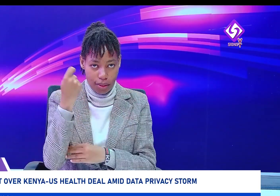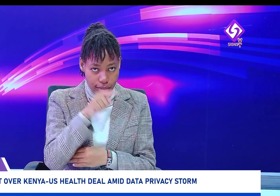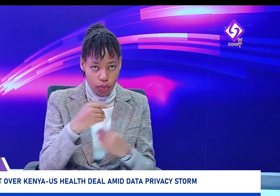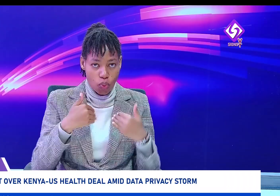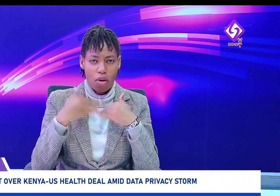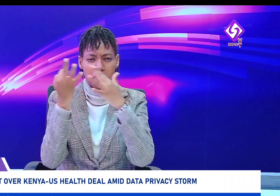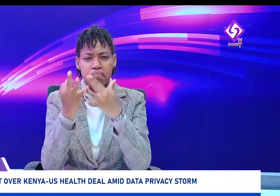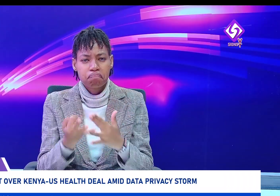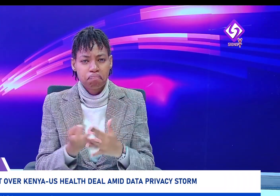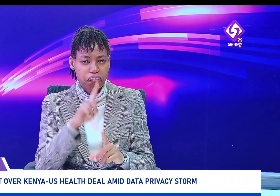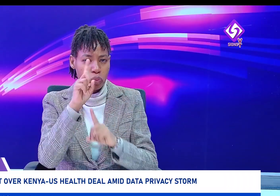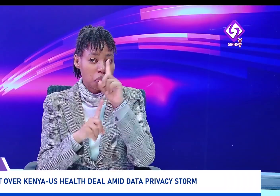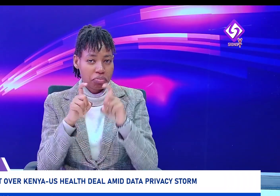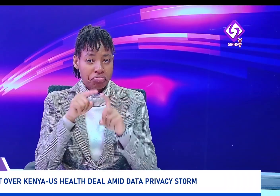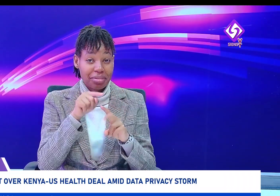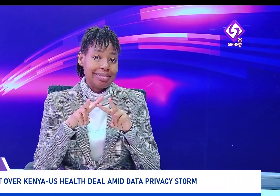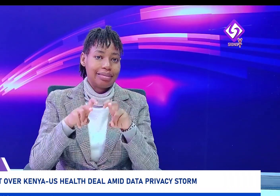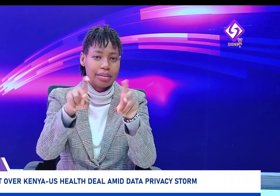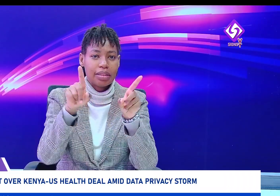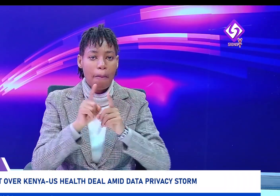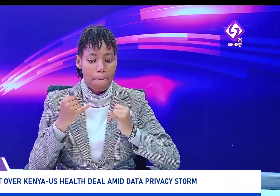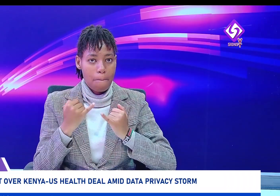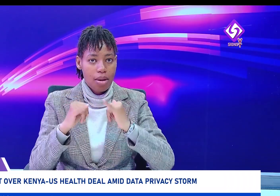the implementation of the multi-billion shilling deal,